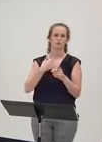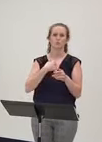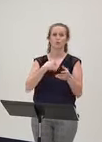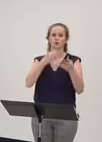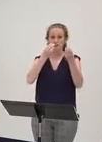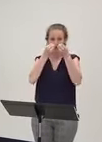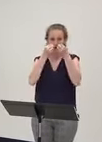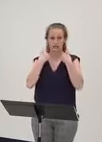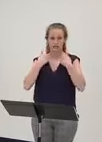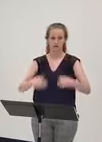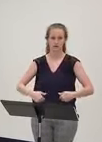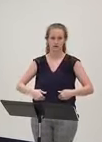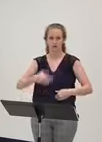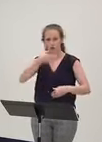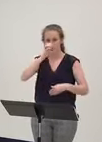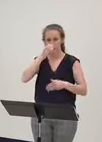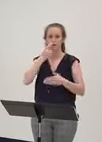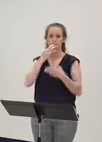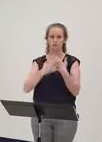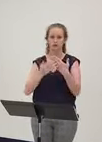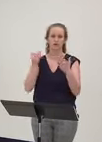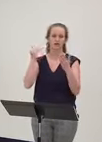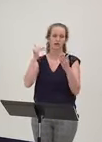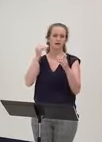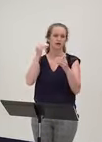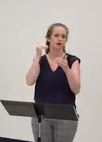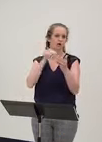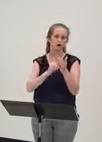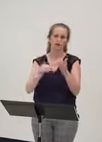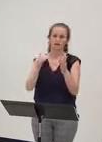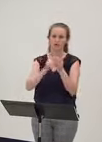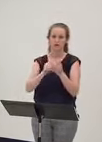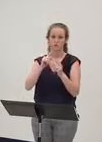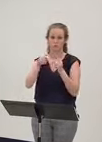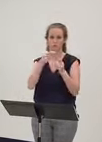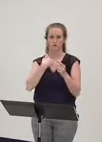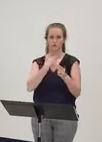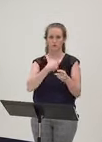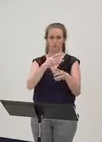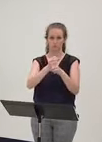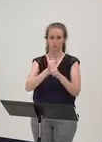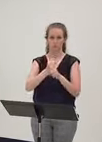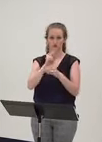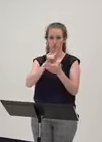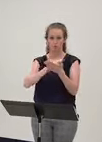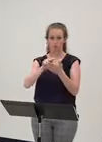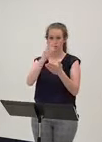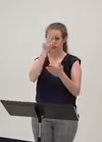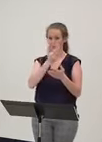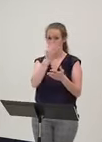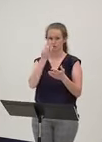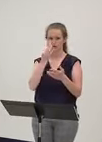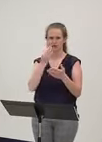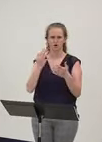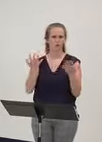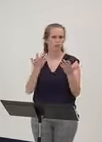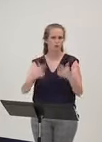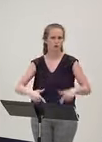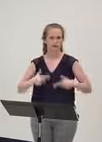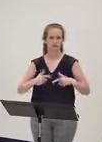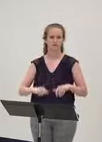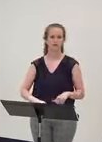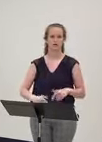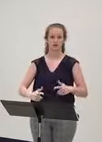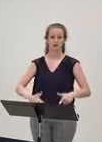his blood every time we receive Holy Communion. And that gives us life. And now what life? The life of